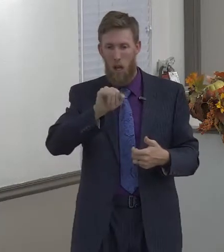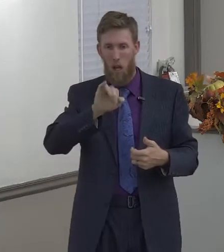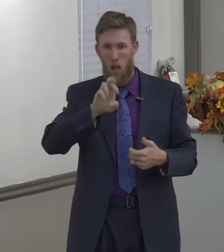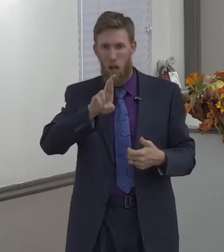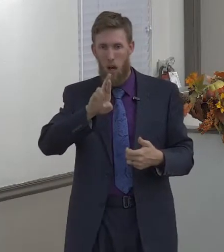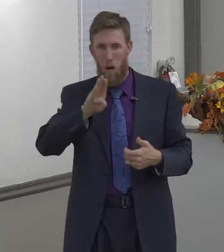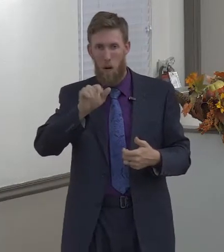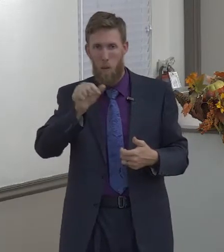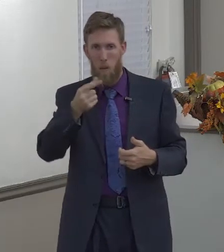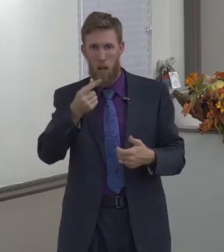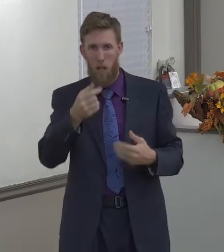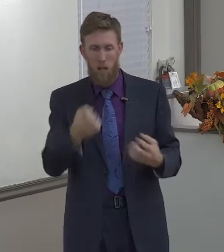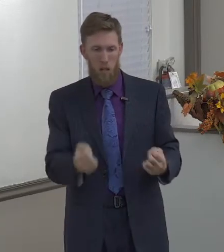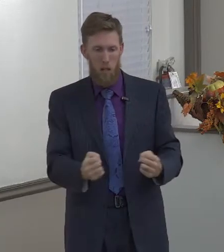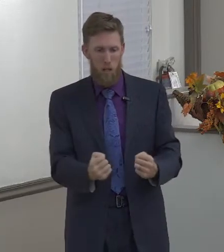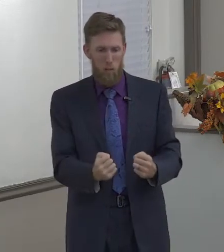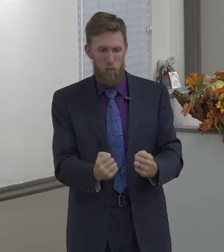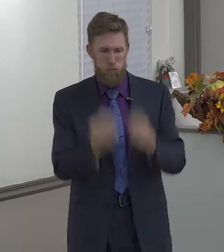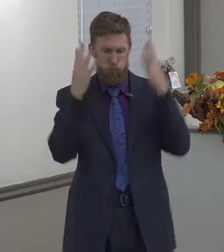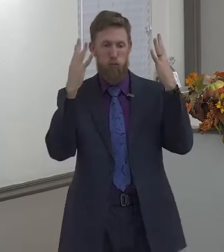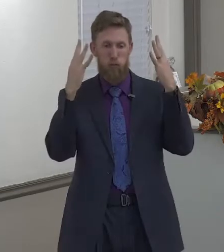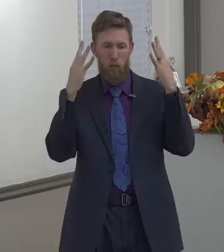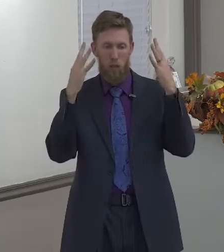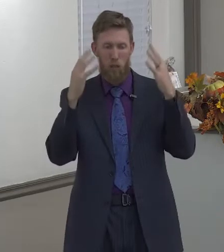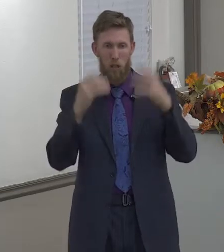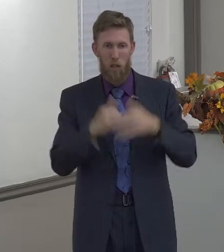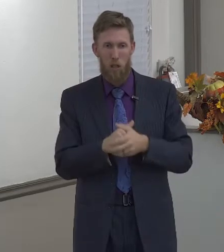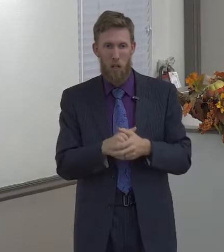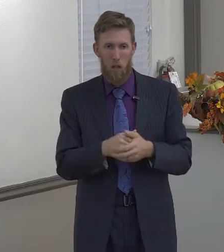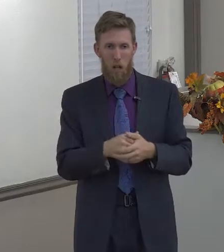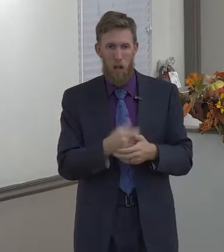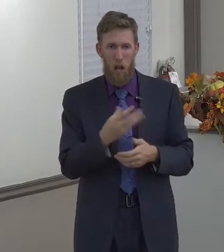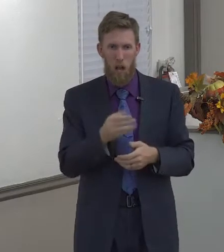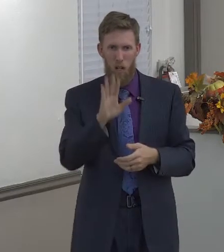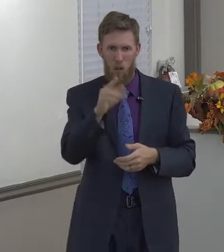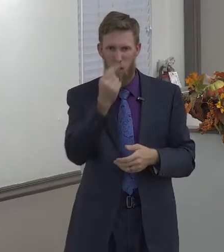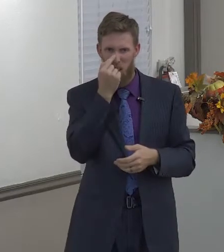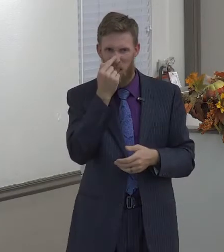Time's critical. You want the doctor to work on the nose first?